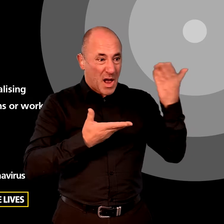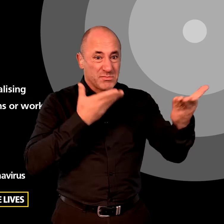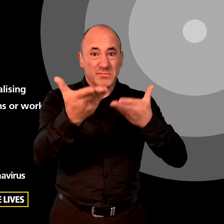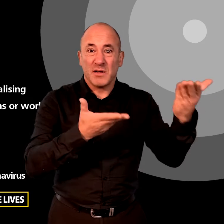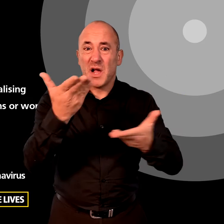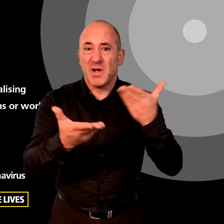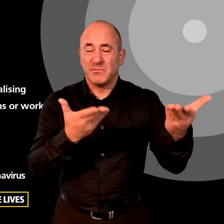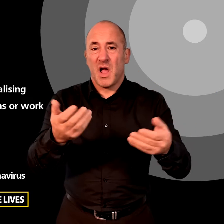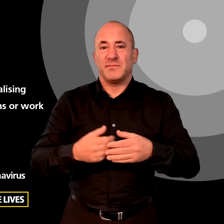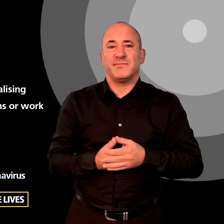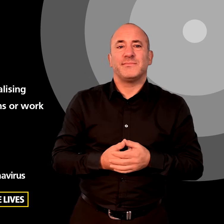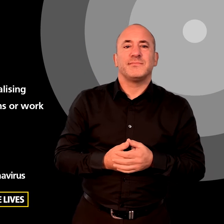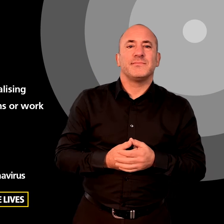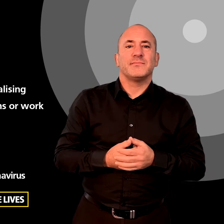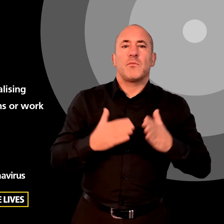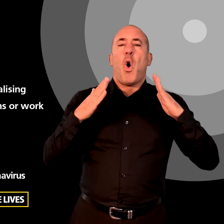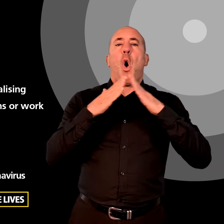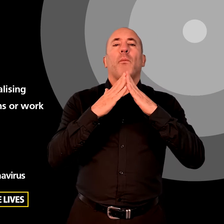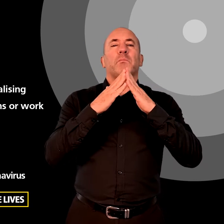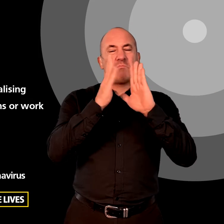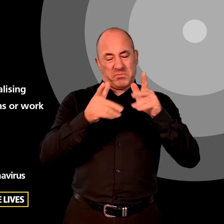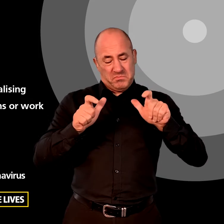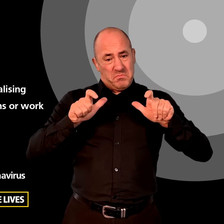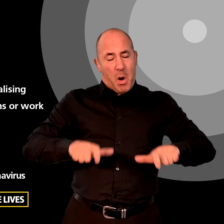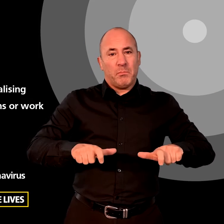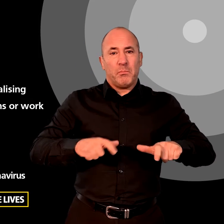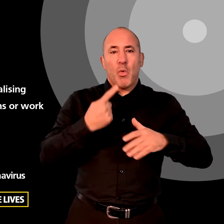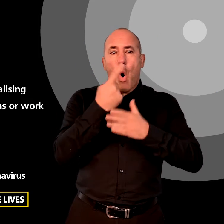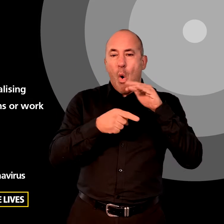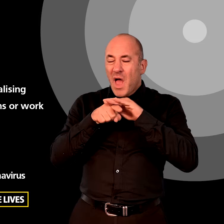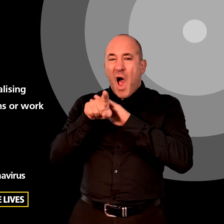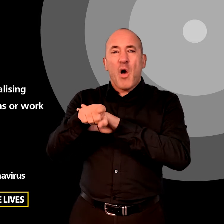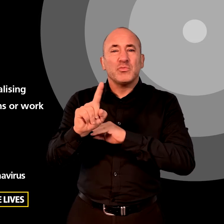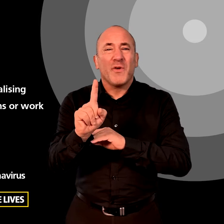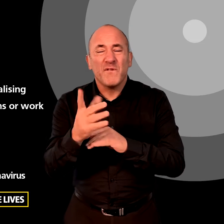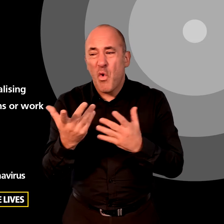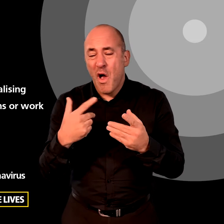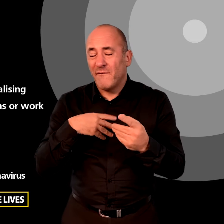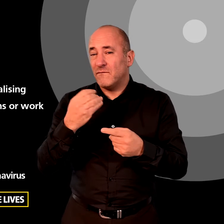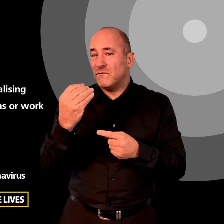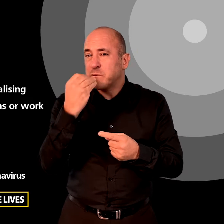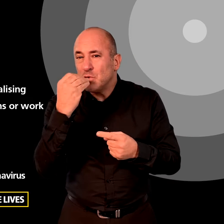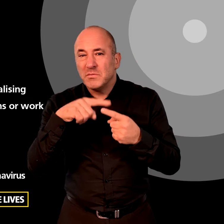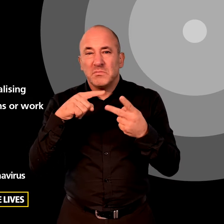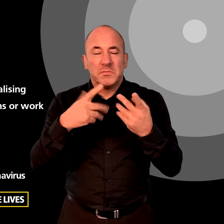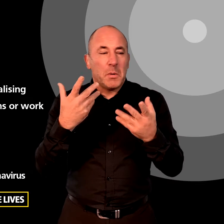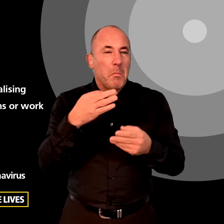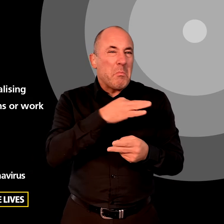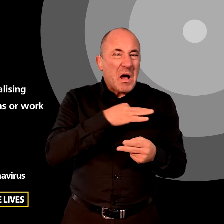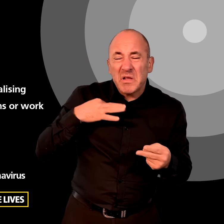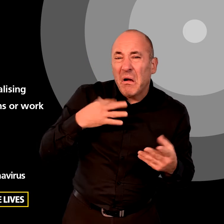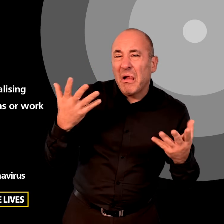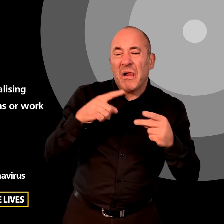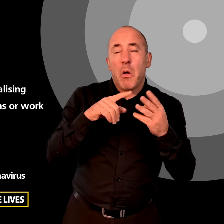leave home except for specific purposes like food, medical reasons, or work. Do